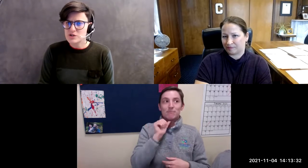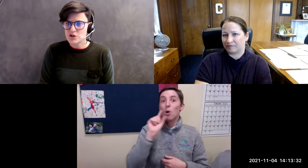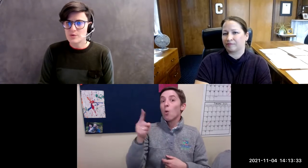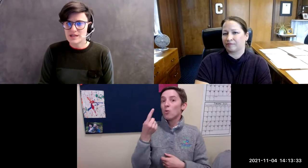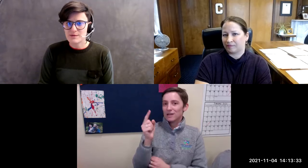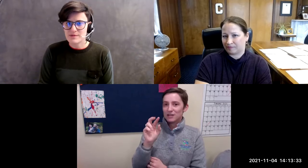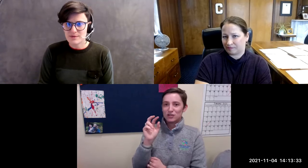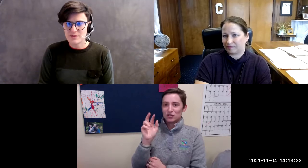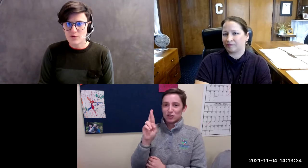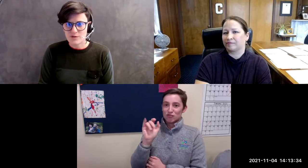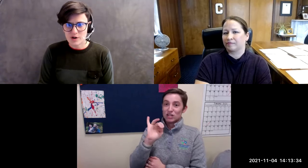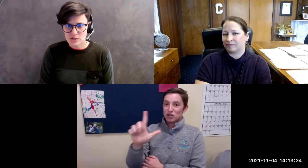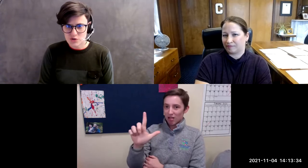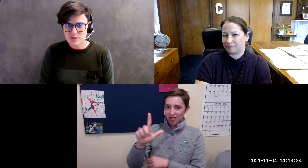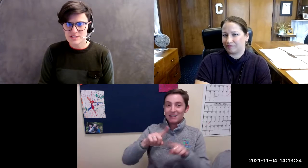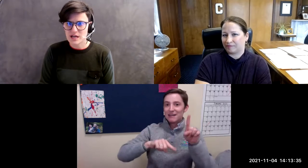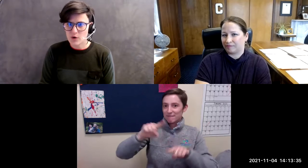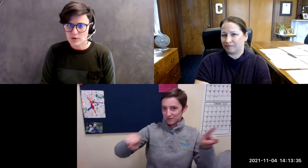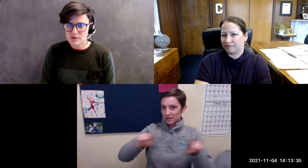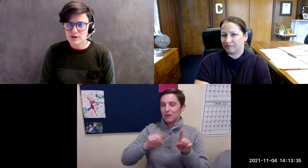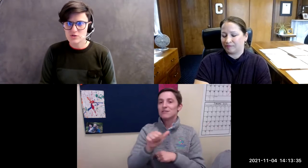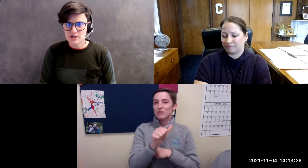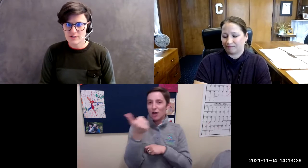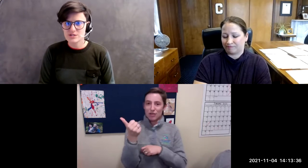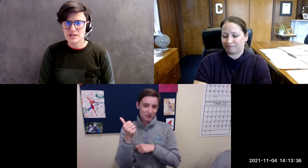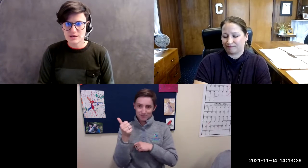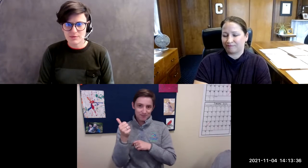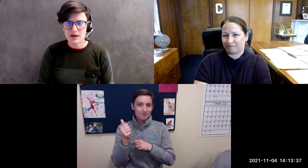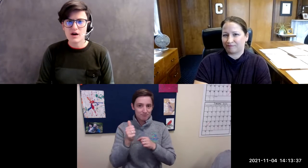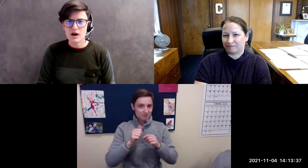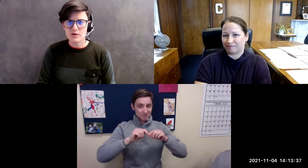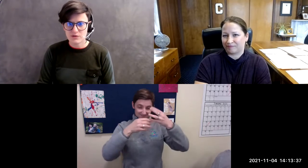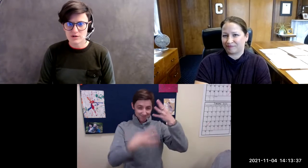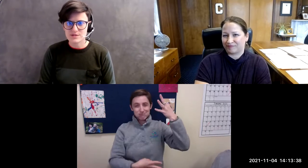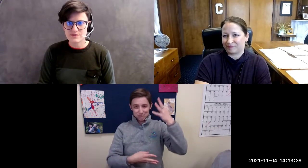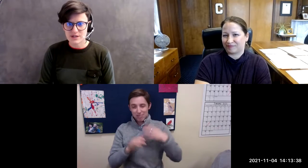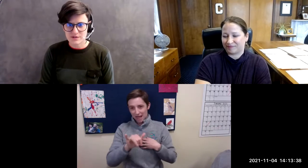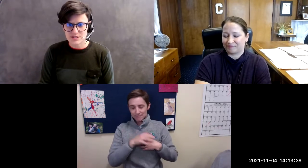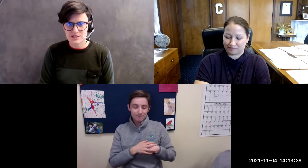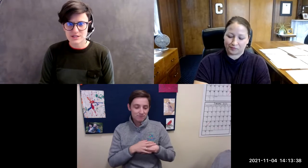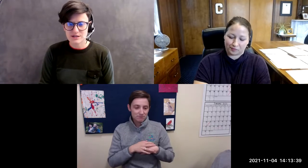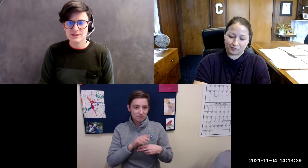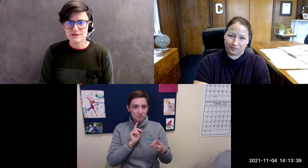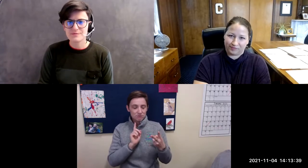sure that we keep them in the forefront too. It's not only racial diversity, but other forms of diversity.